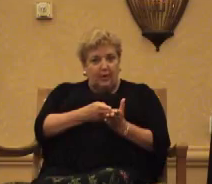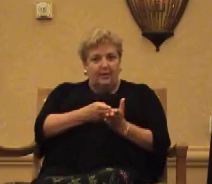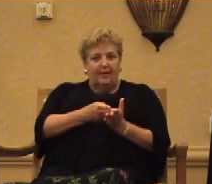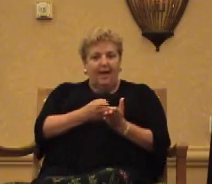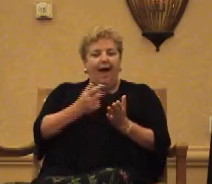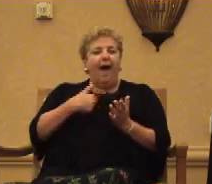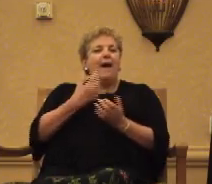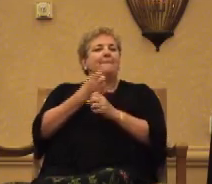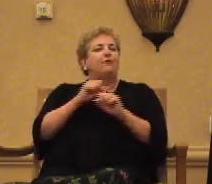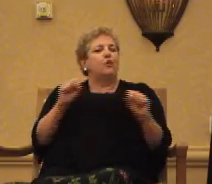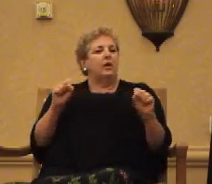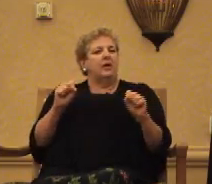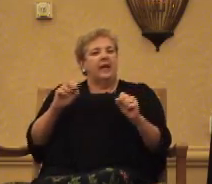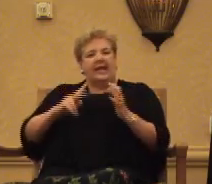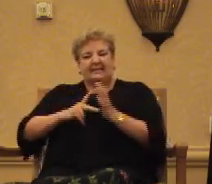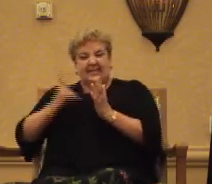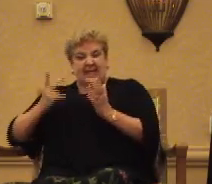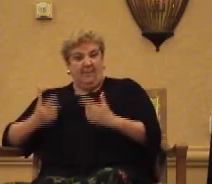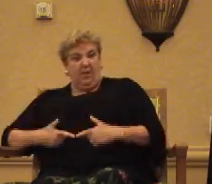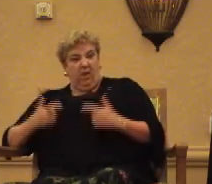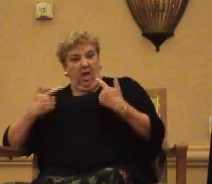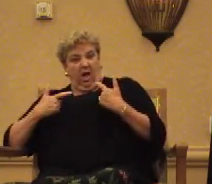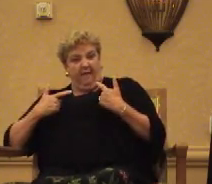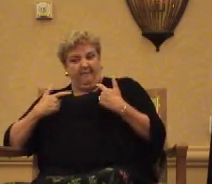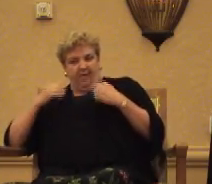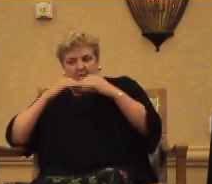that keeps me a hostage, probably more than anything.